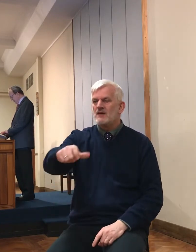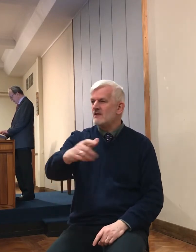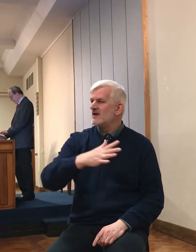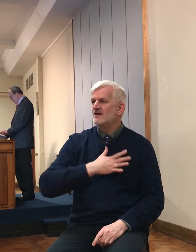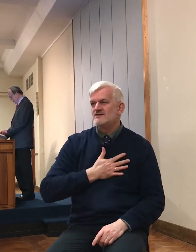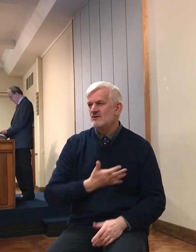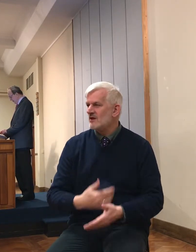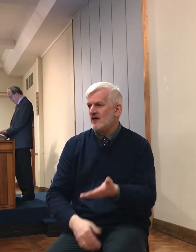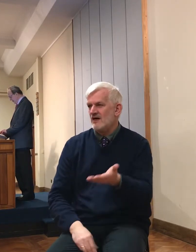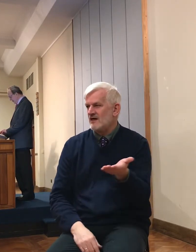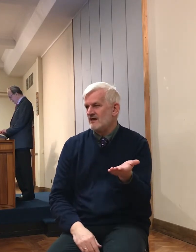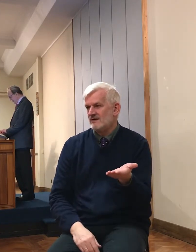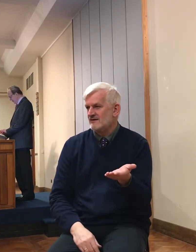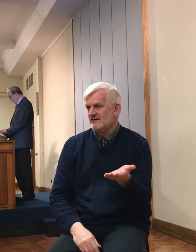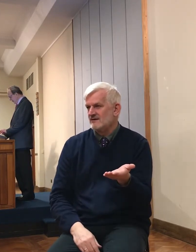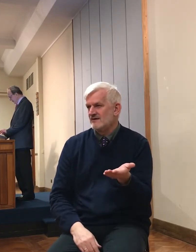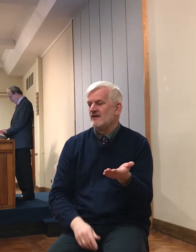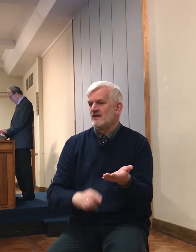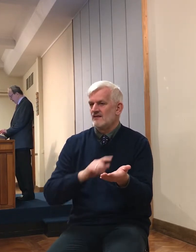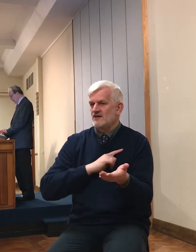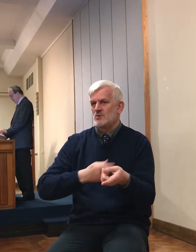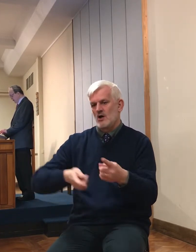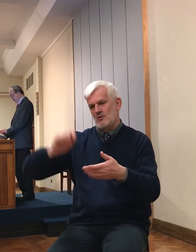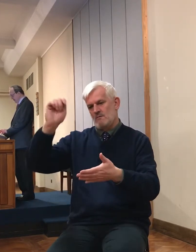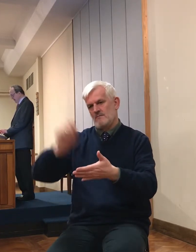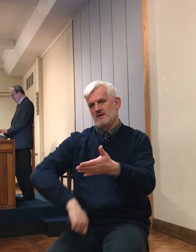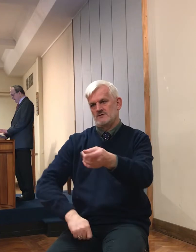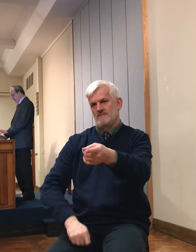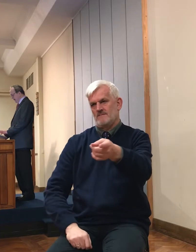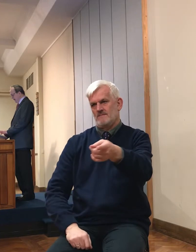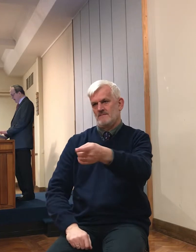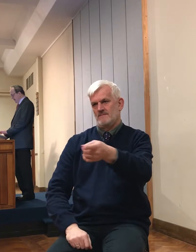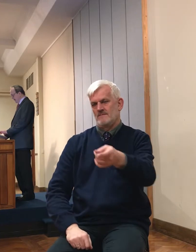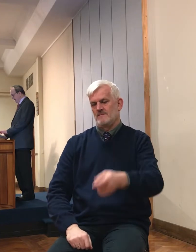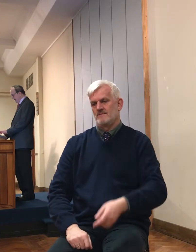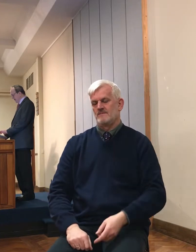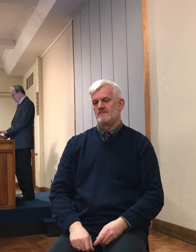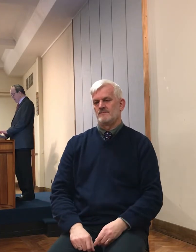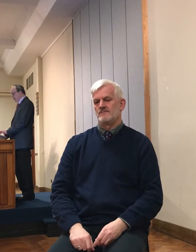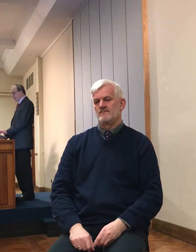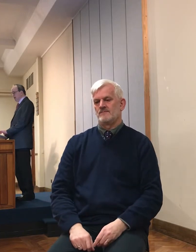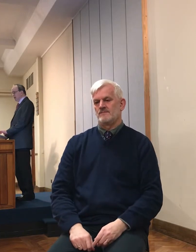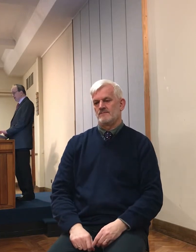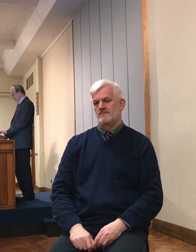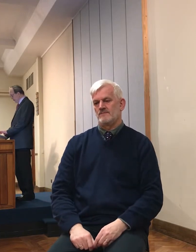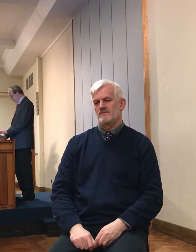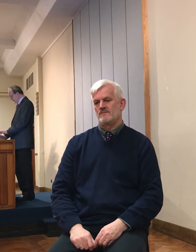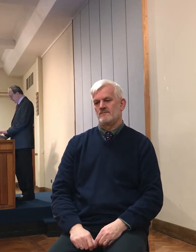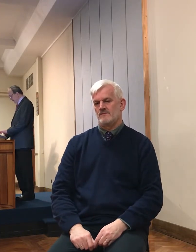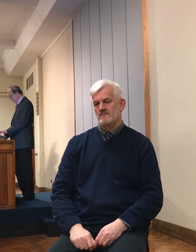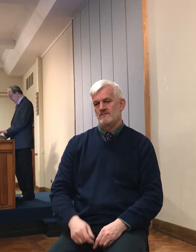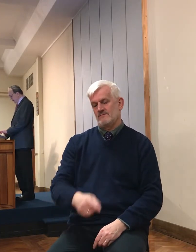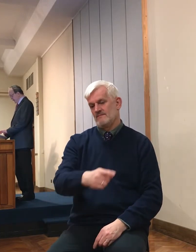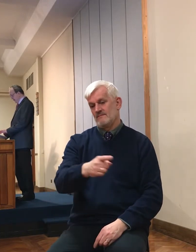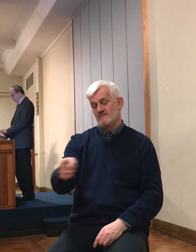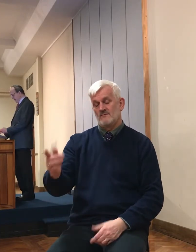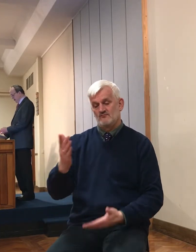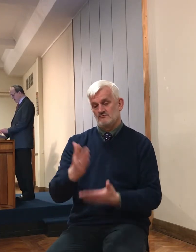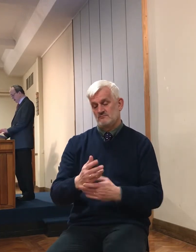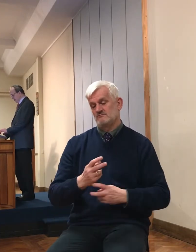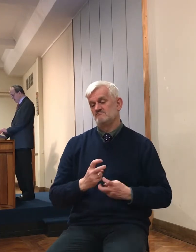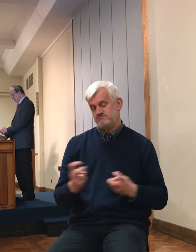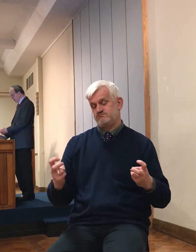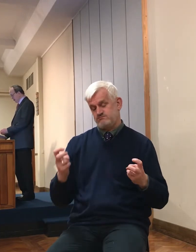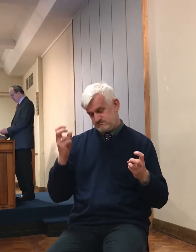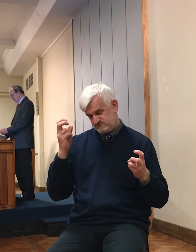judgment. Then after that proclamation, the Canaanites were infuriated, and we